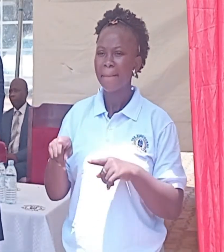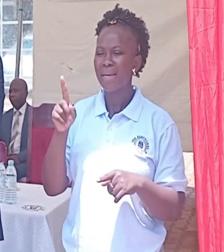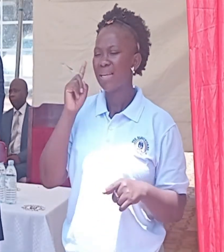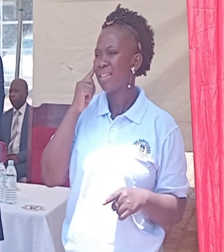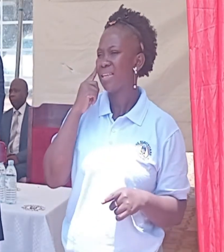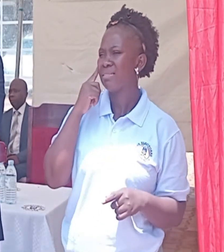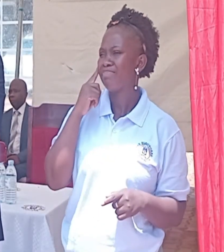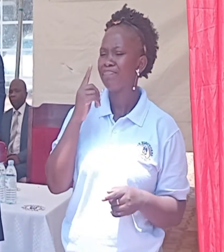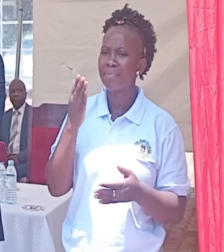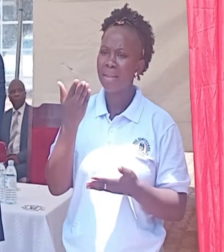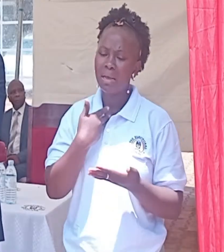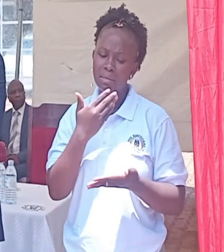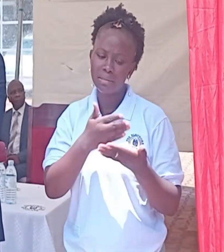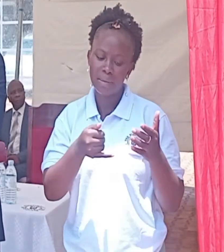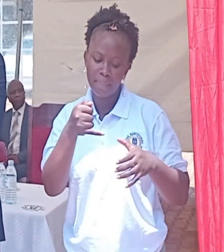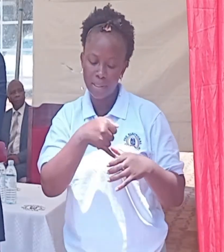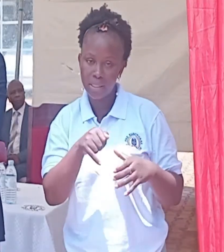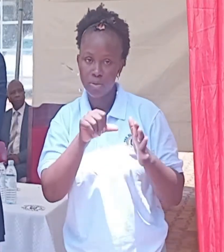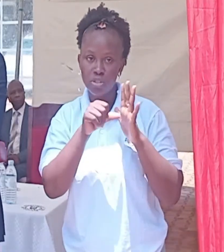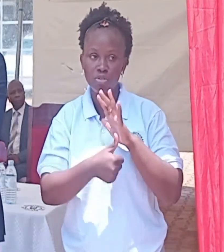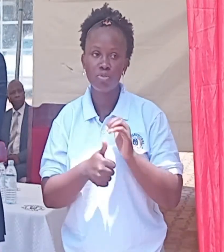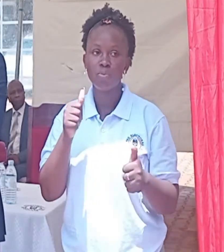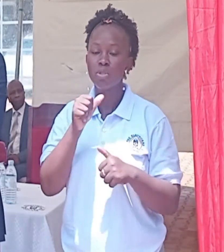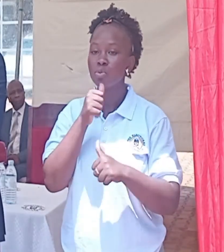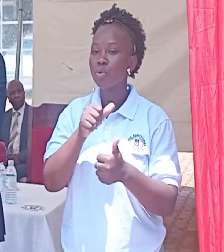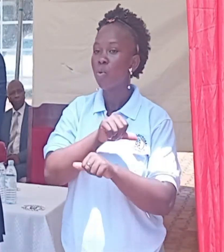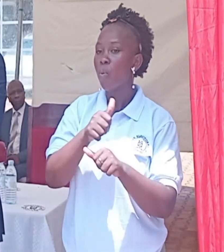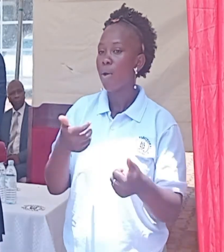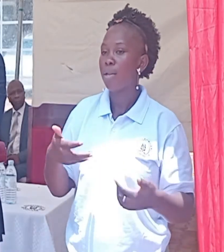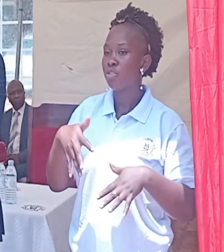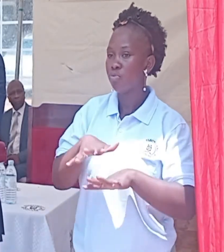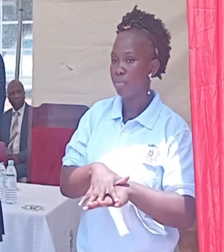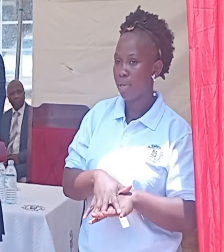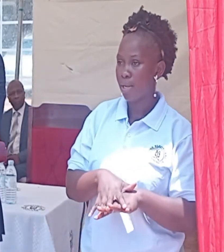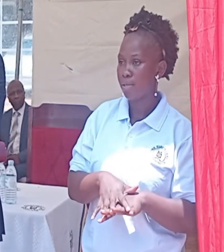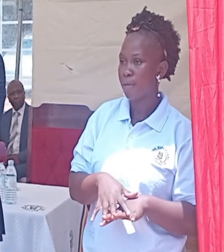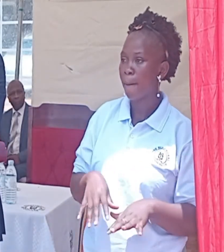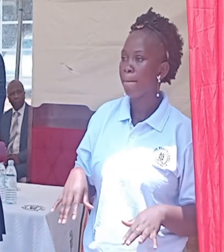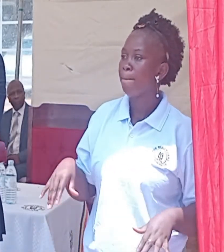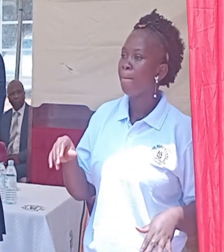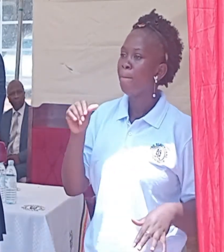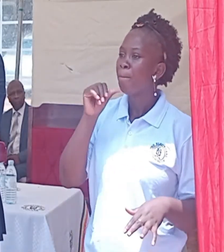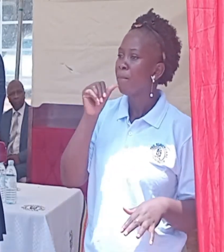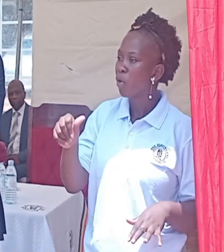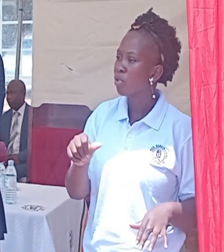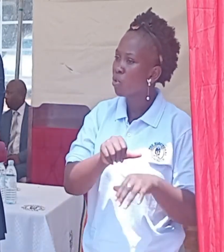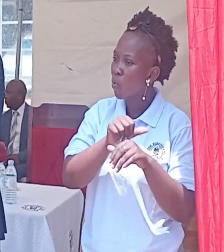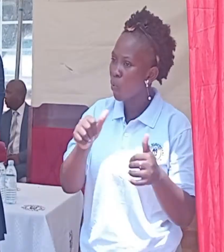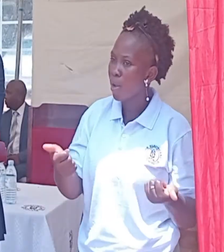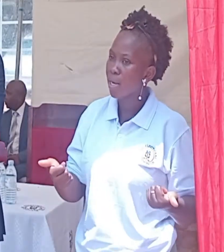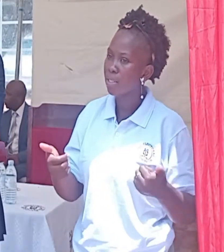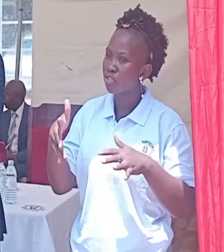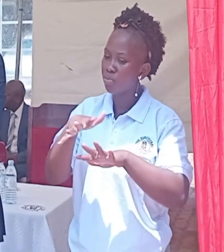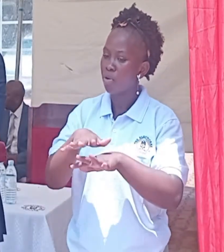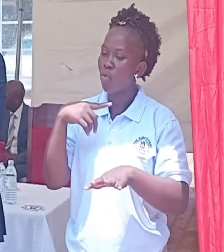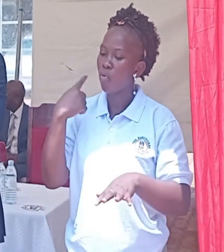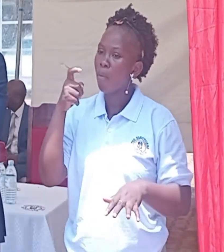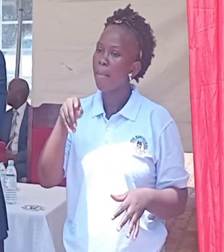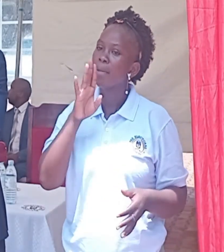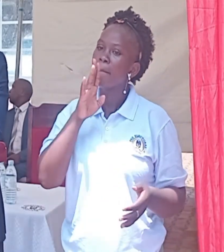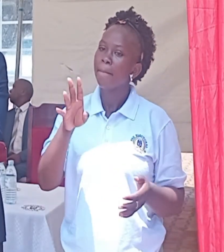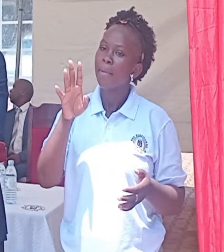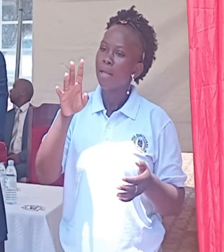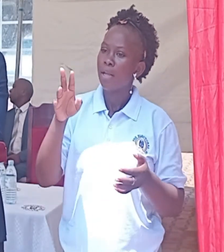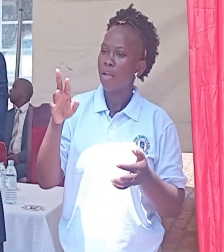some internal issues which were not well streamlined, they did not streamline who is to endorse. Is it